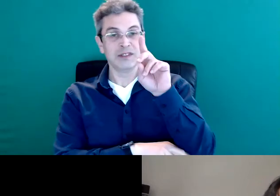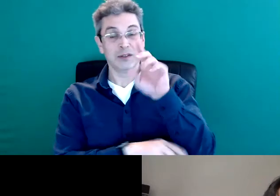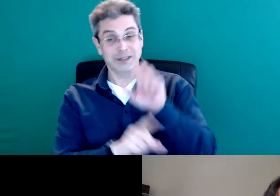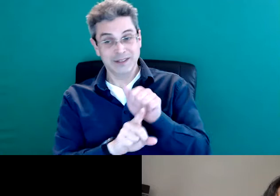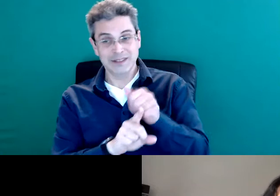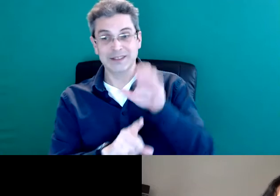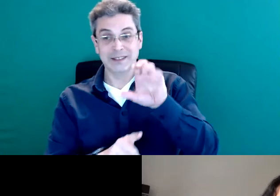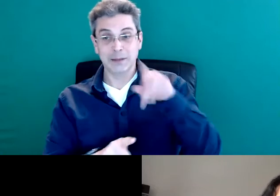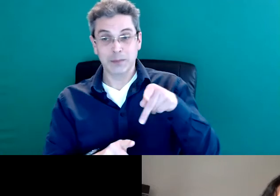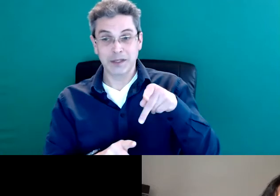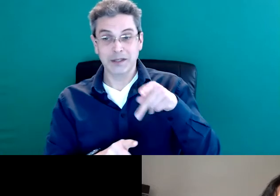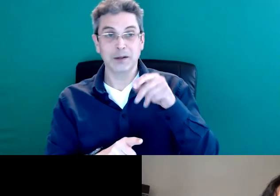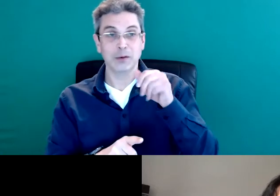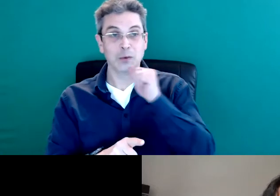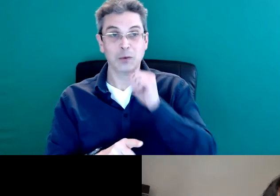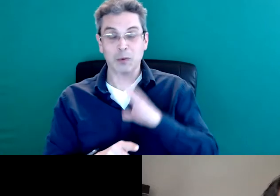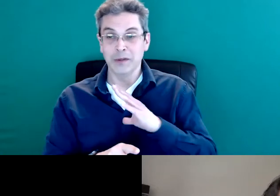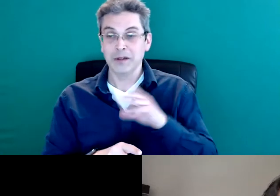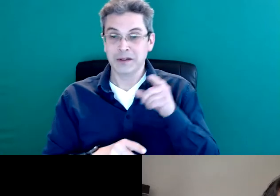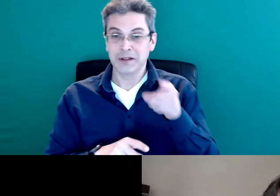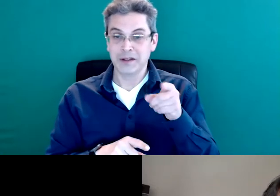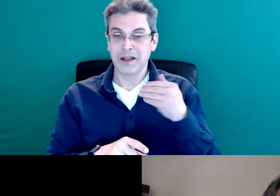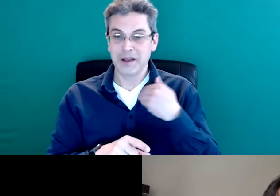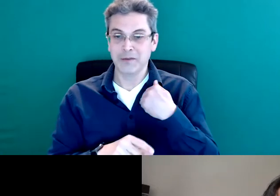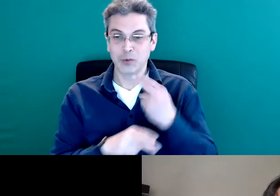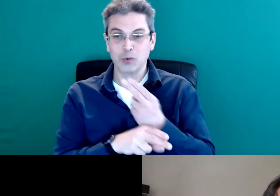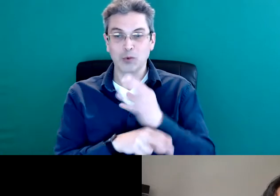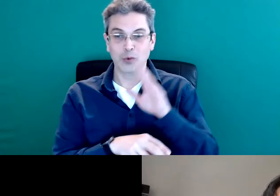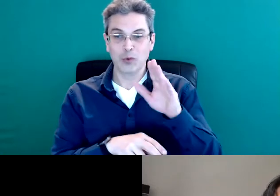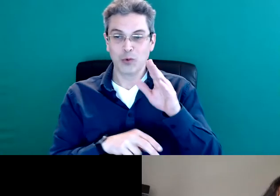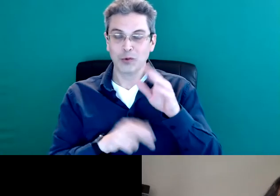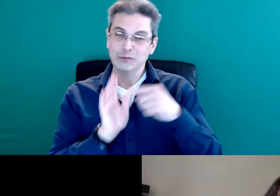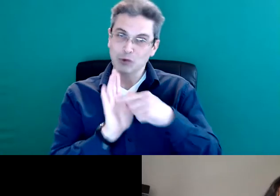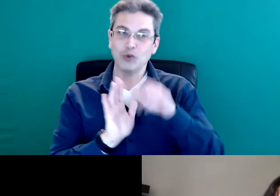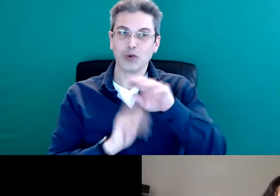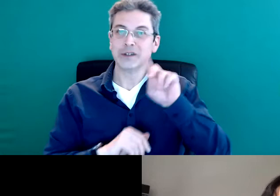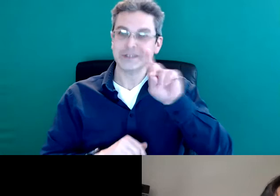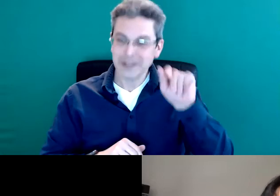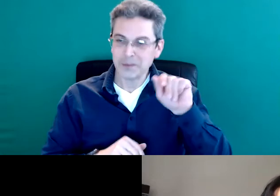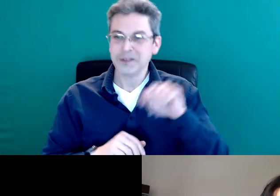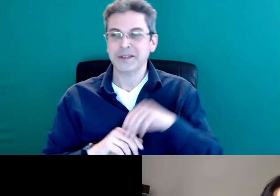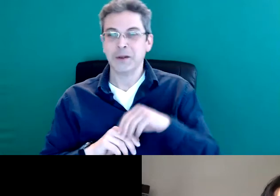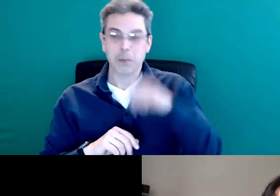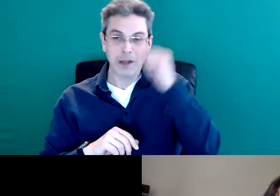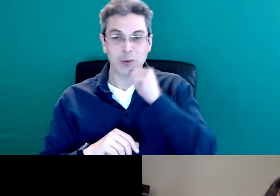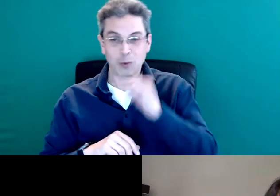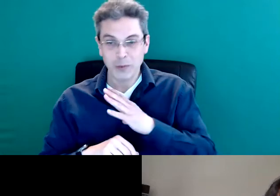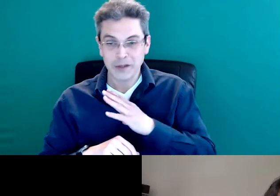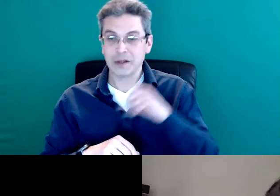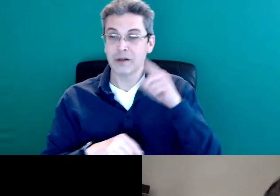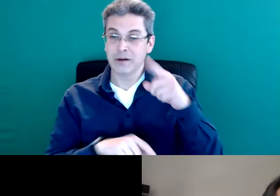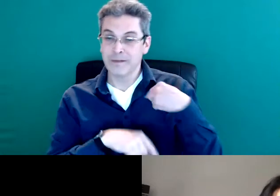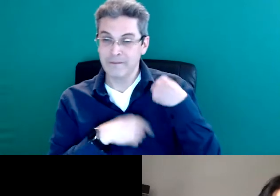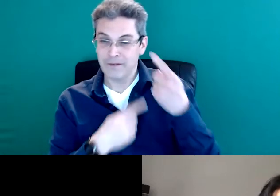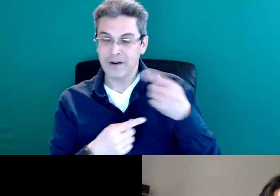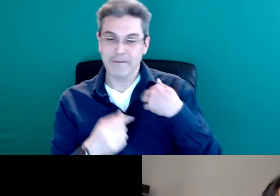trending hashtags that allow disabled folk the opportunity to have their perspectives heard while forcing the world to take notice. Hashtag